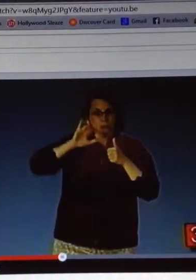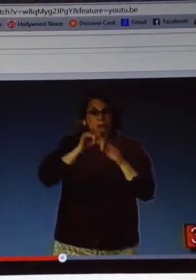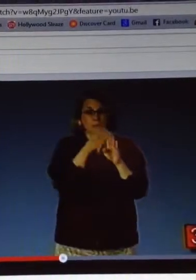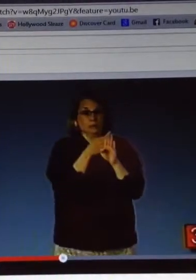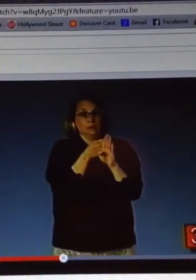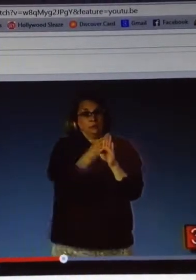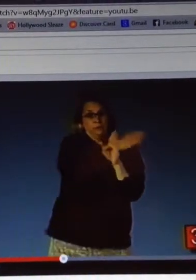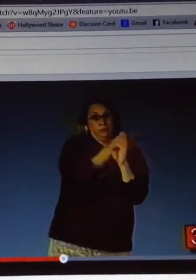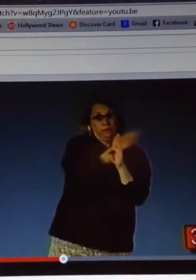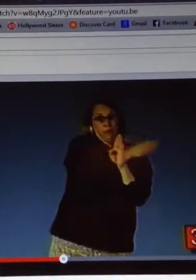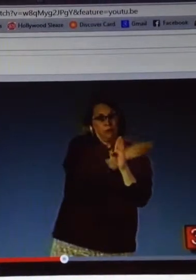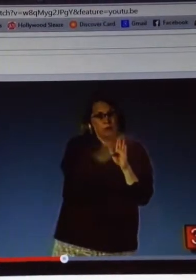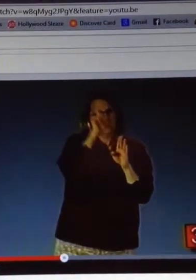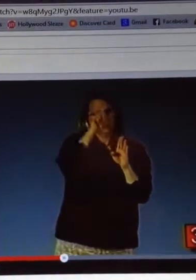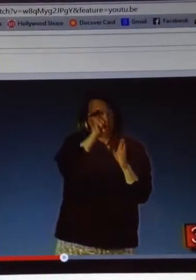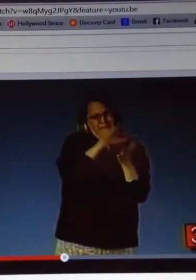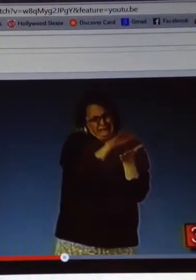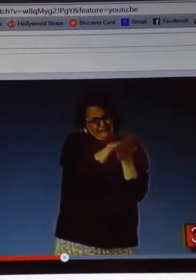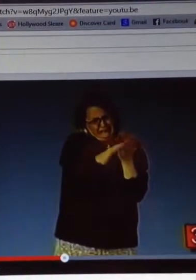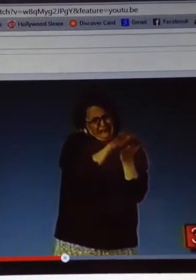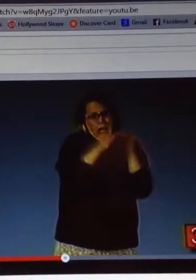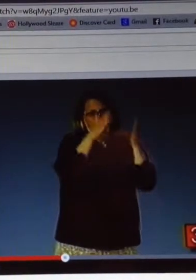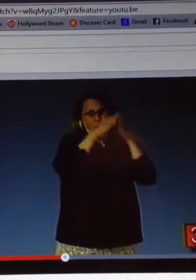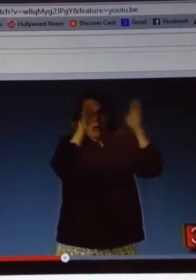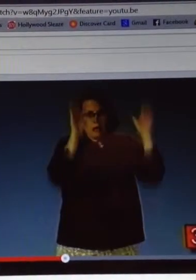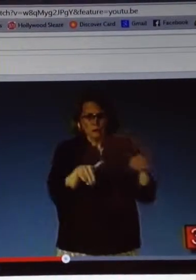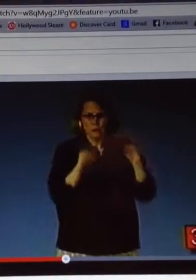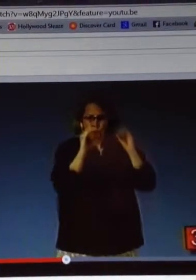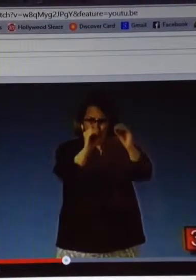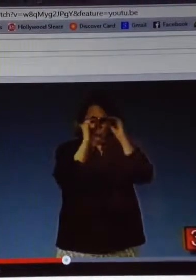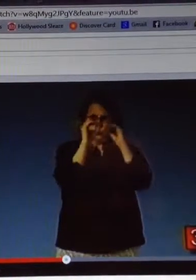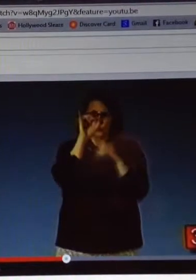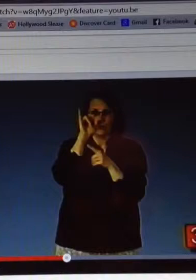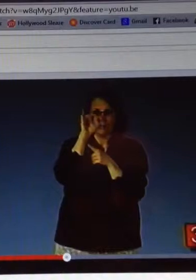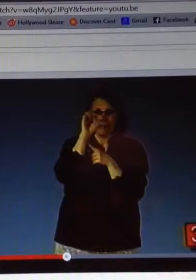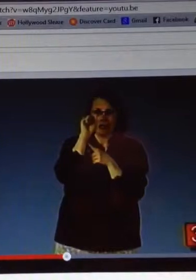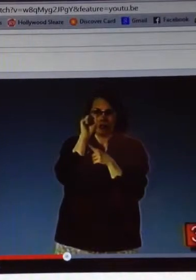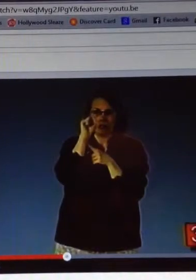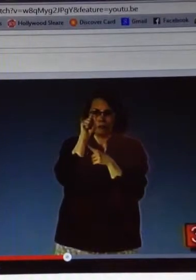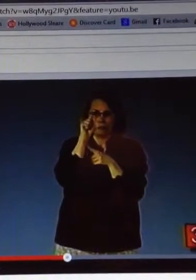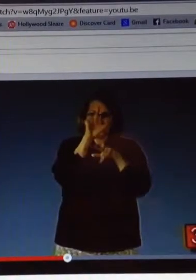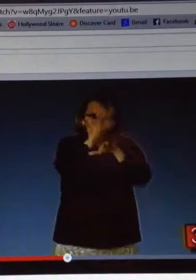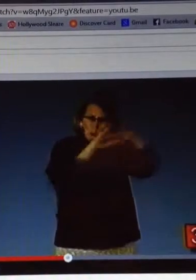many different items in symbolism of some things that had happened.